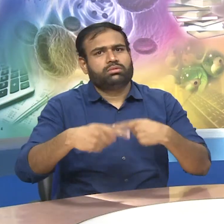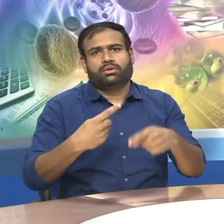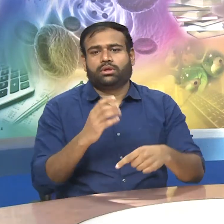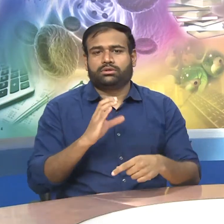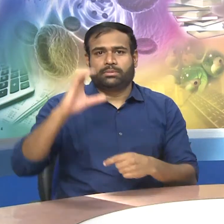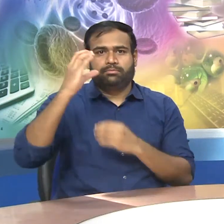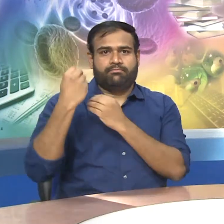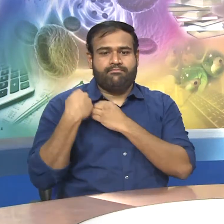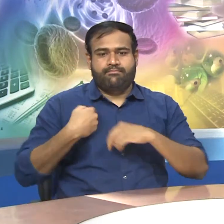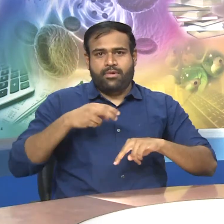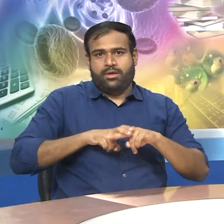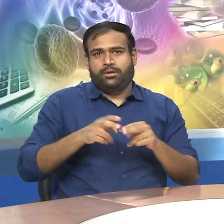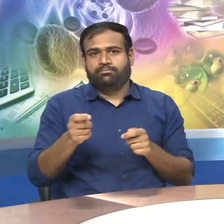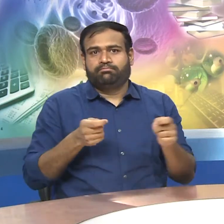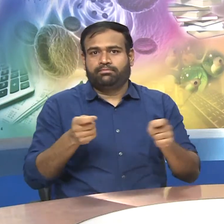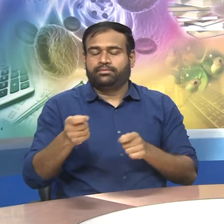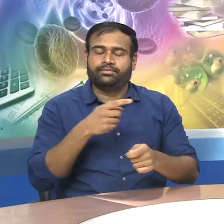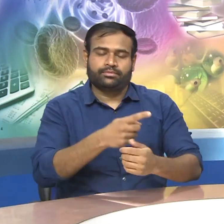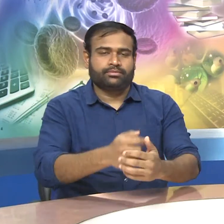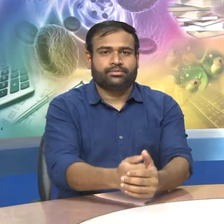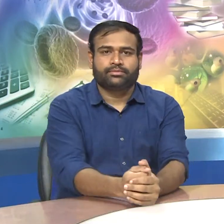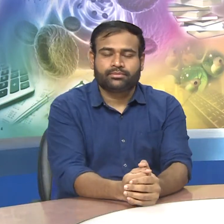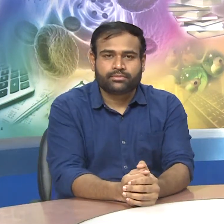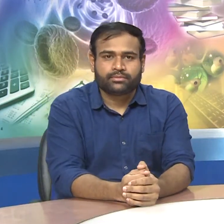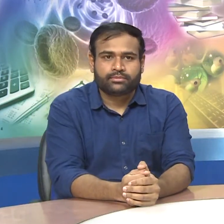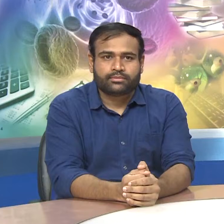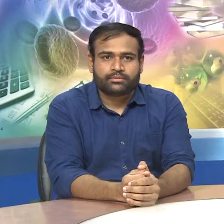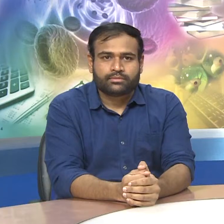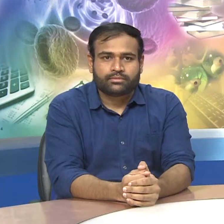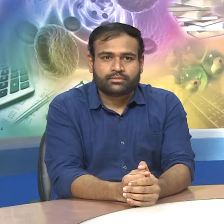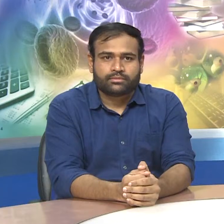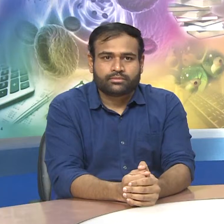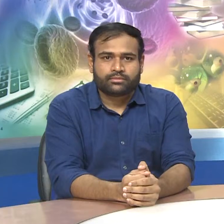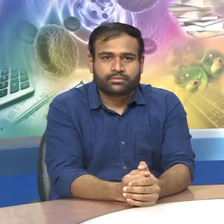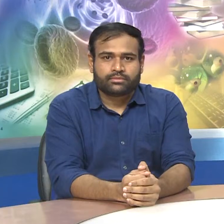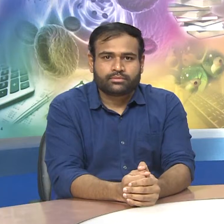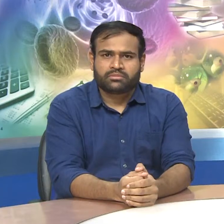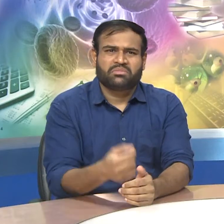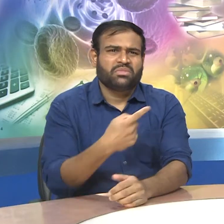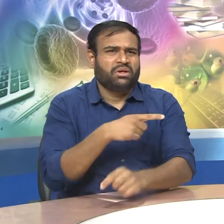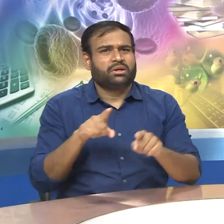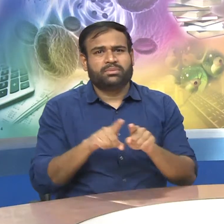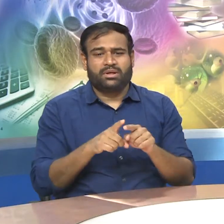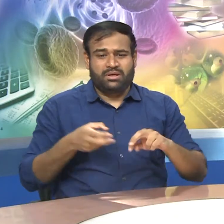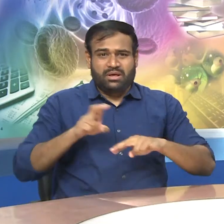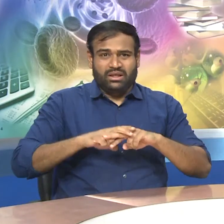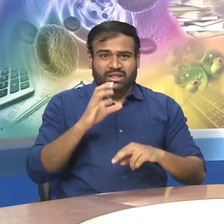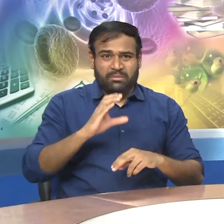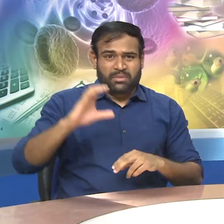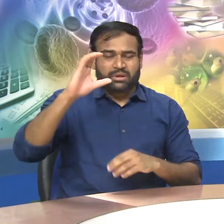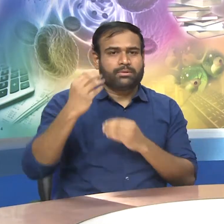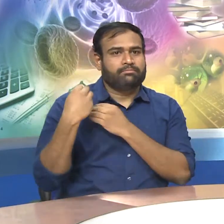point. Business or Vidhan Parishad is conducted by the